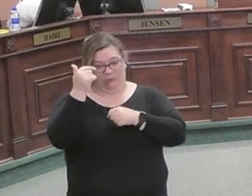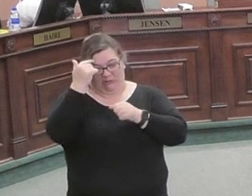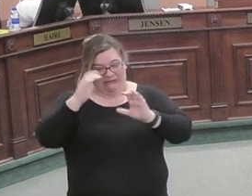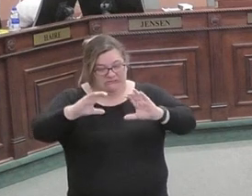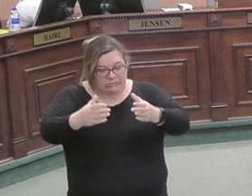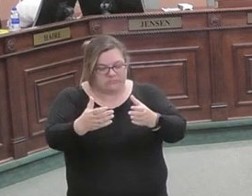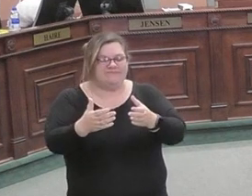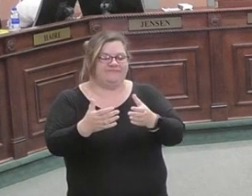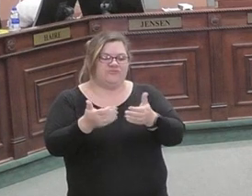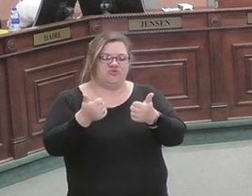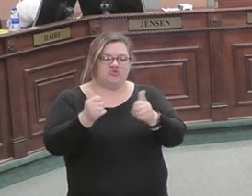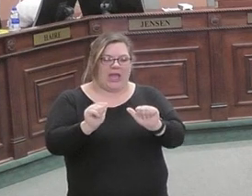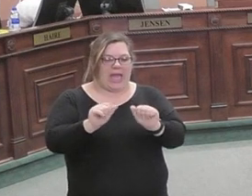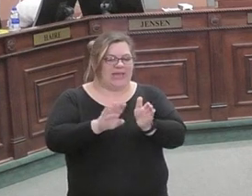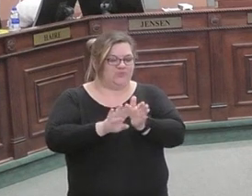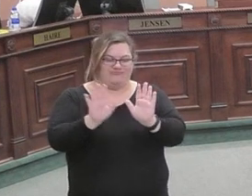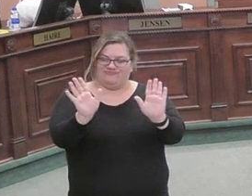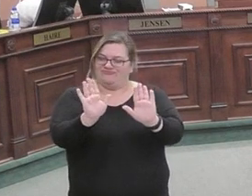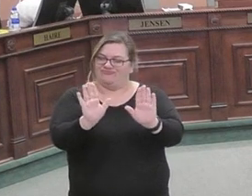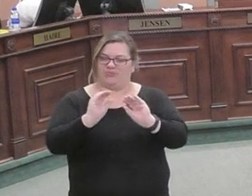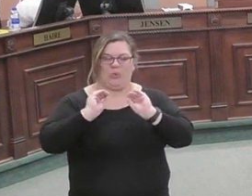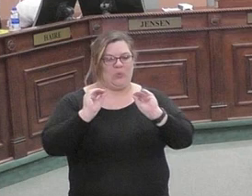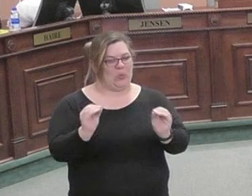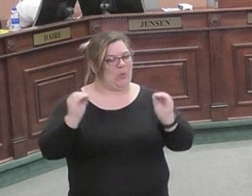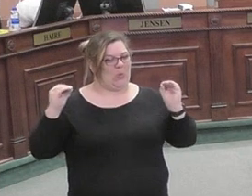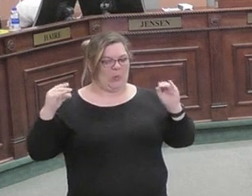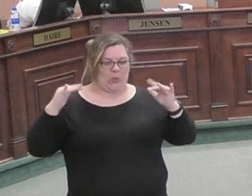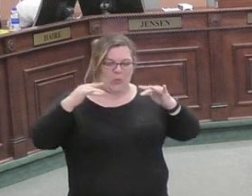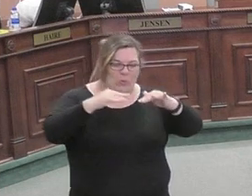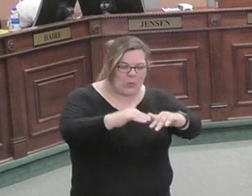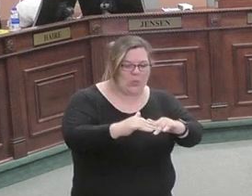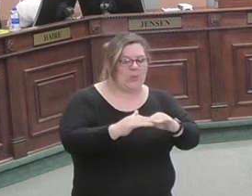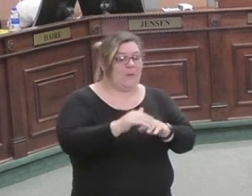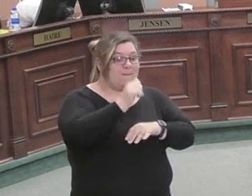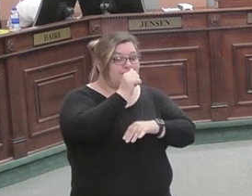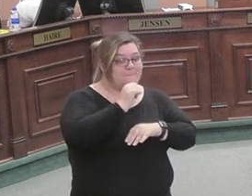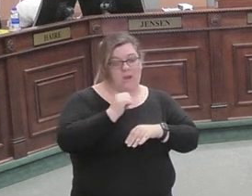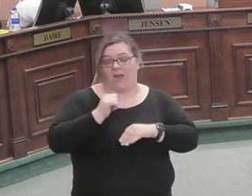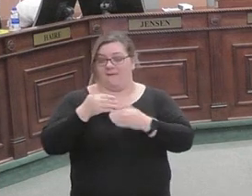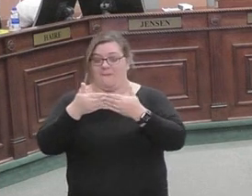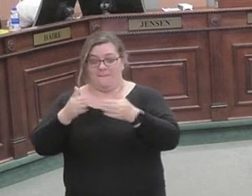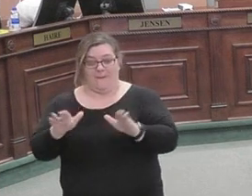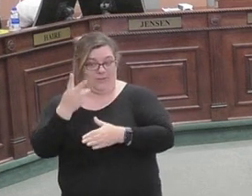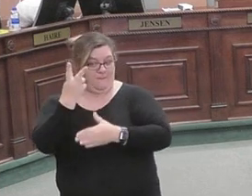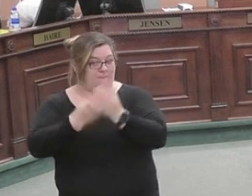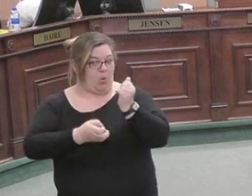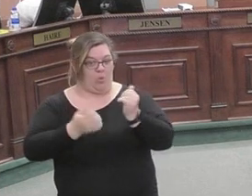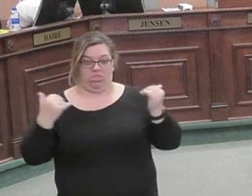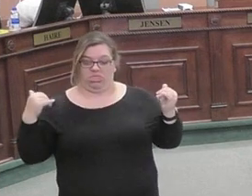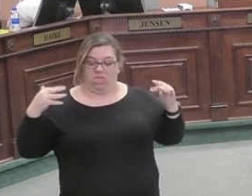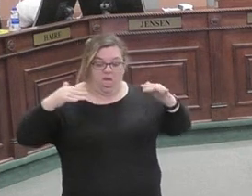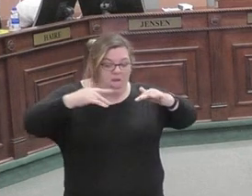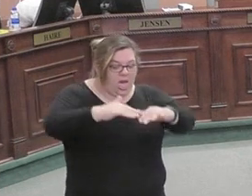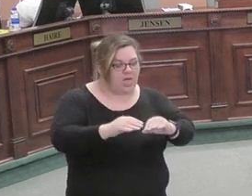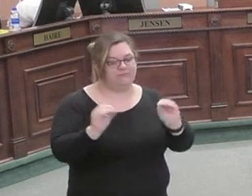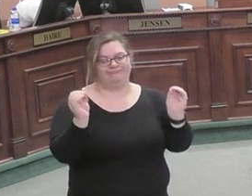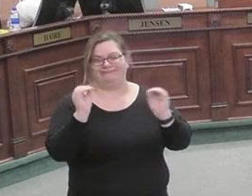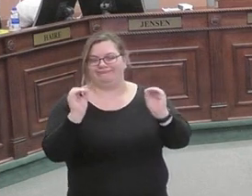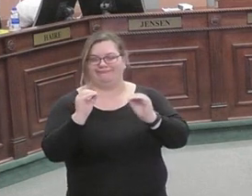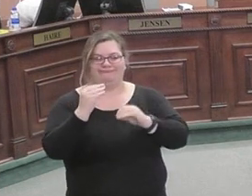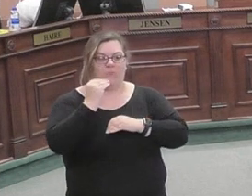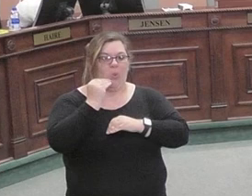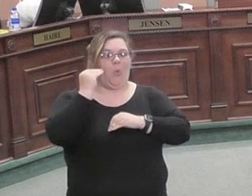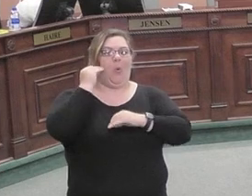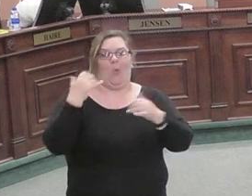social gatherings. Also, private and public social gatherings are notated in here. This is, you know, house parties or house gatherings